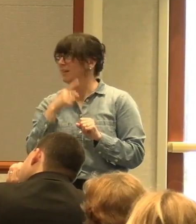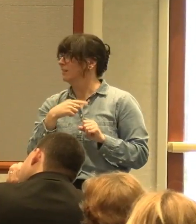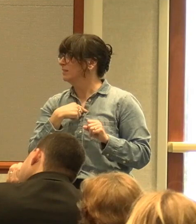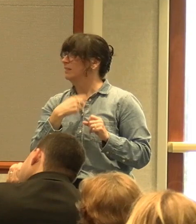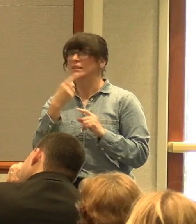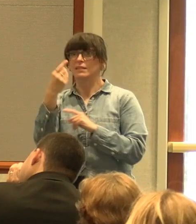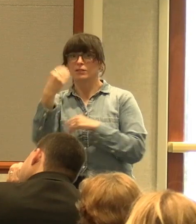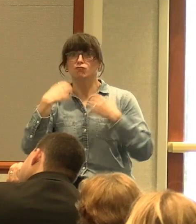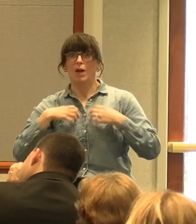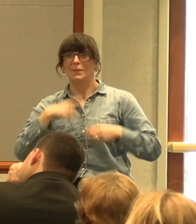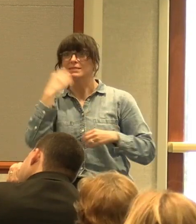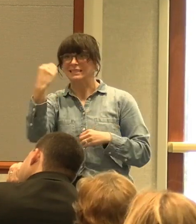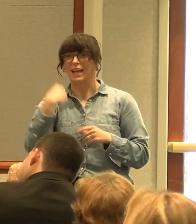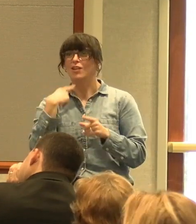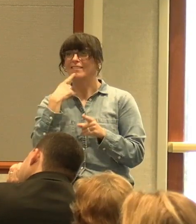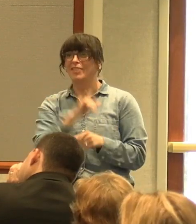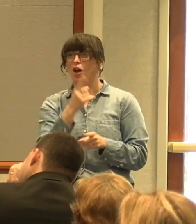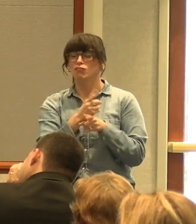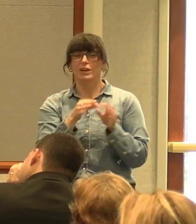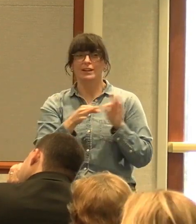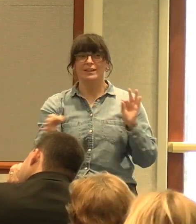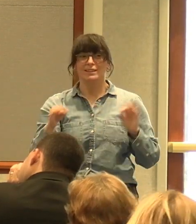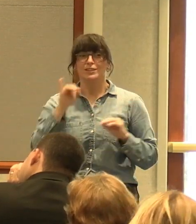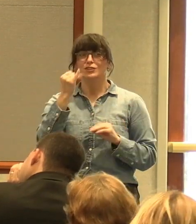Raskin. The JCRC.